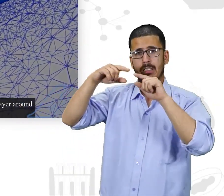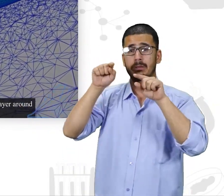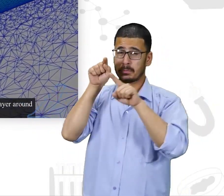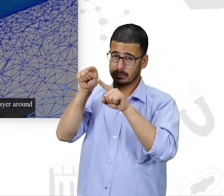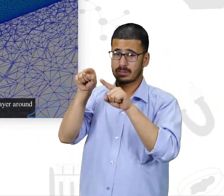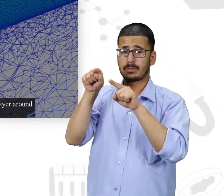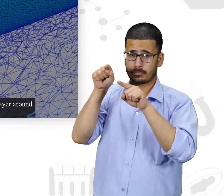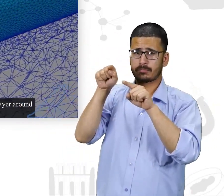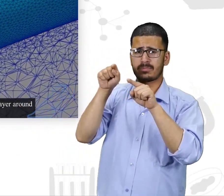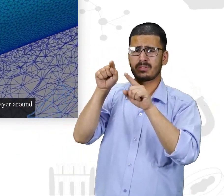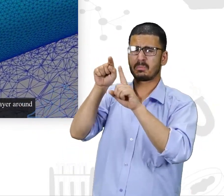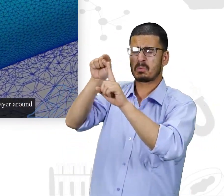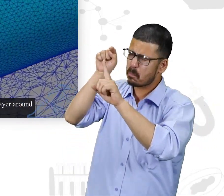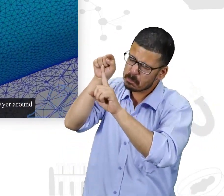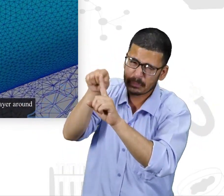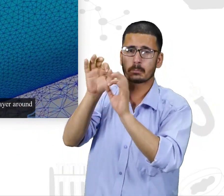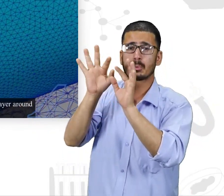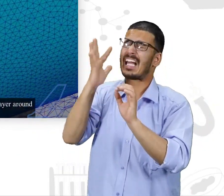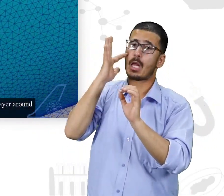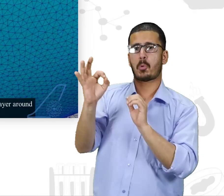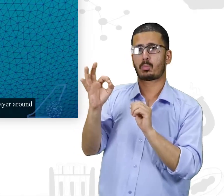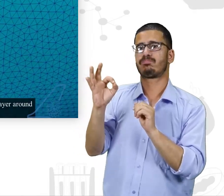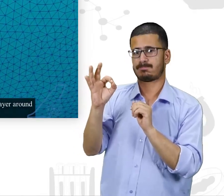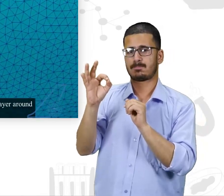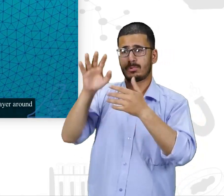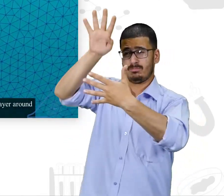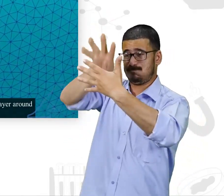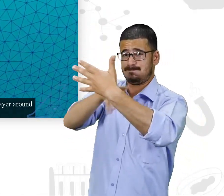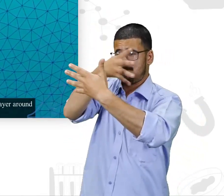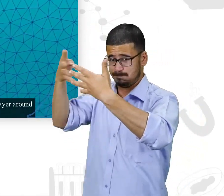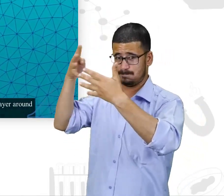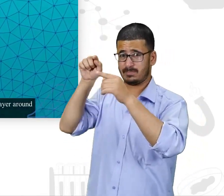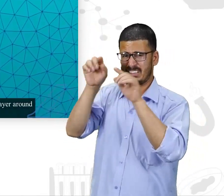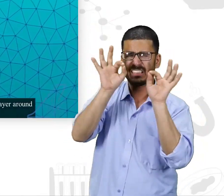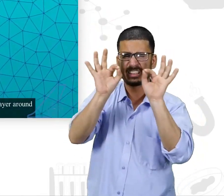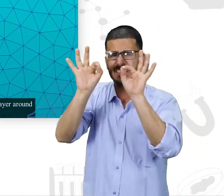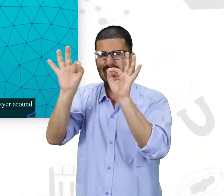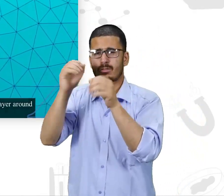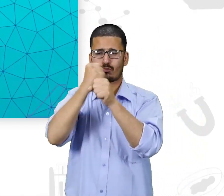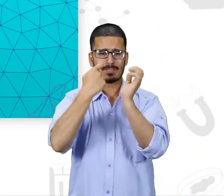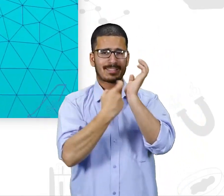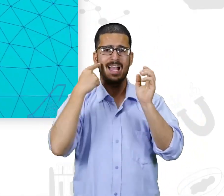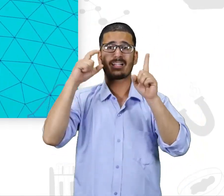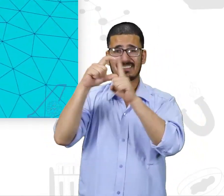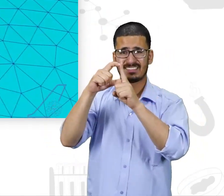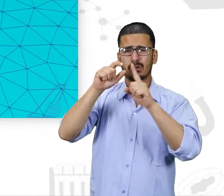in the very thin boundary layer around the aircraft can be captured accurately.